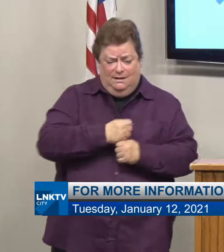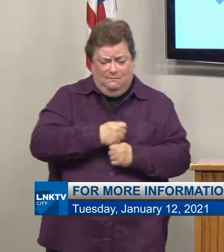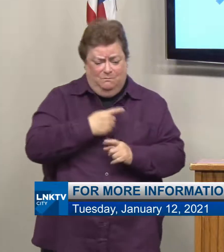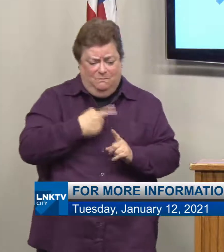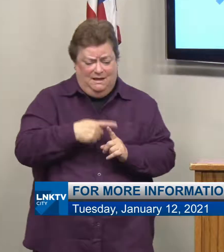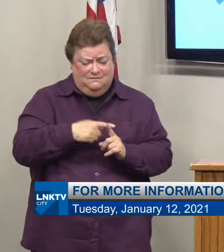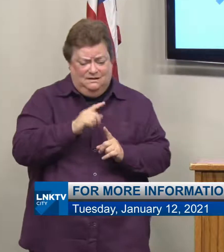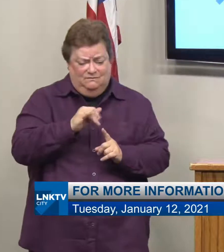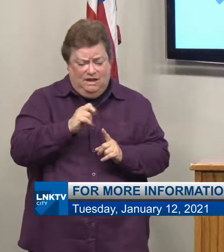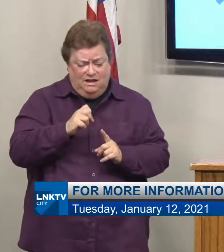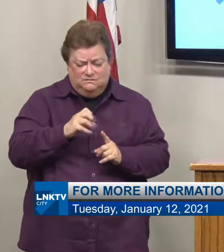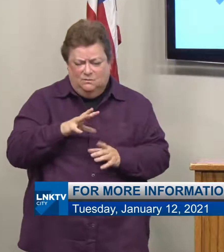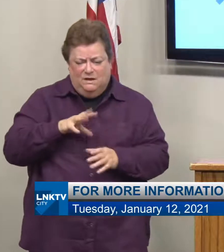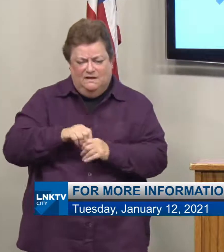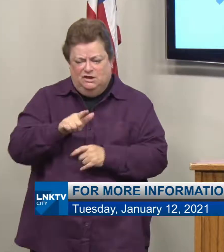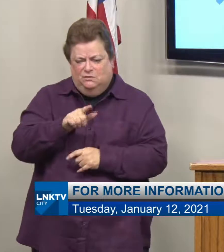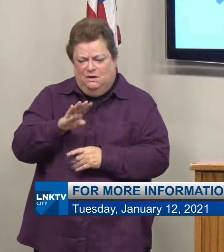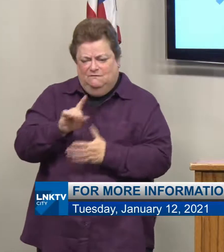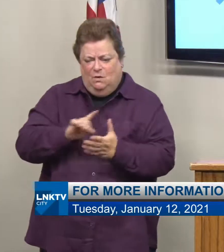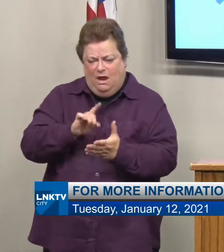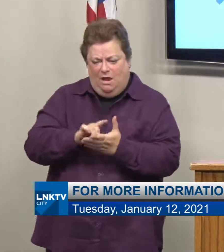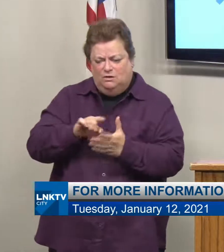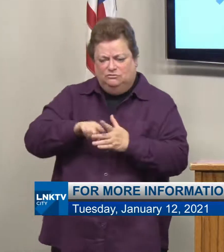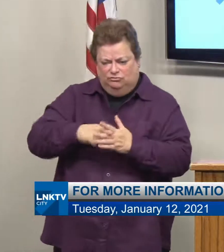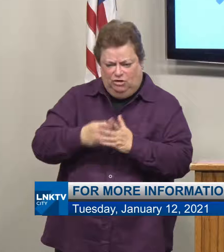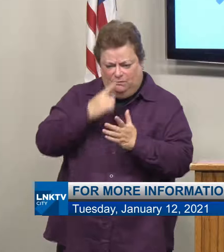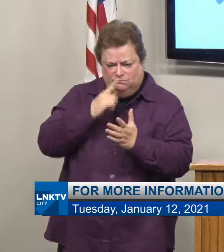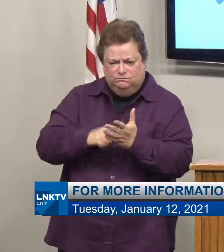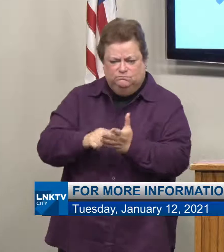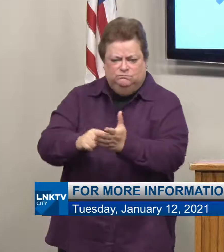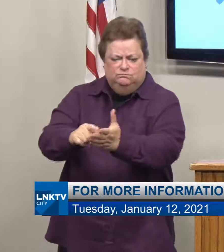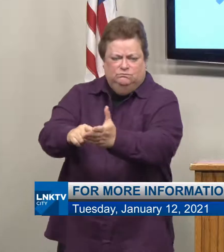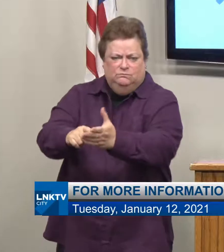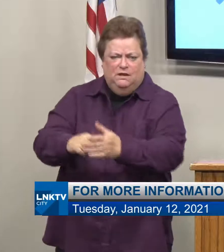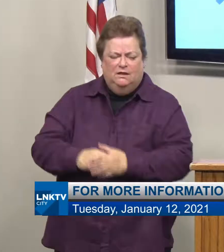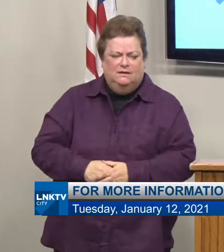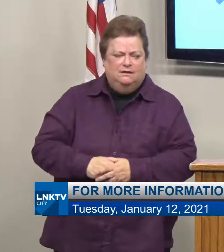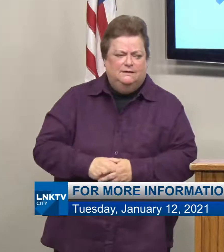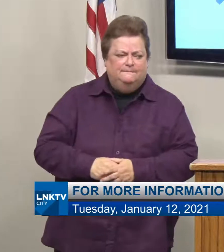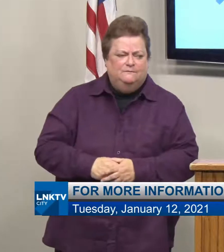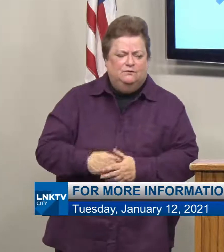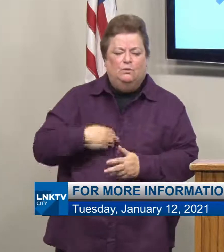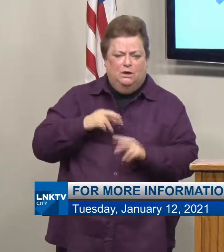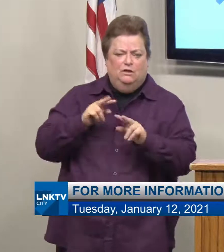So that's a really important factor that we also look at.